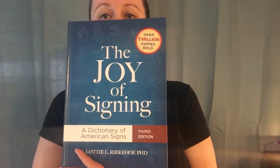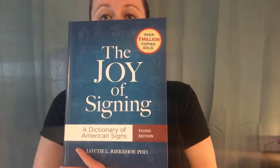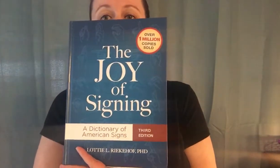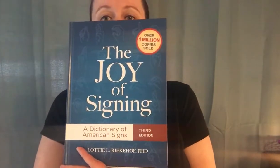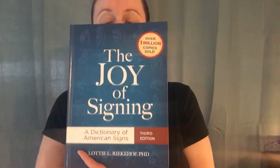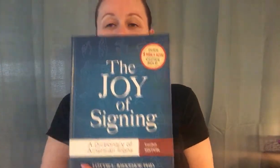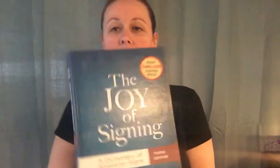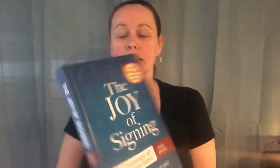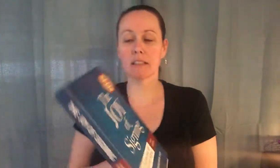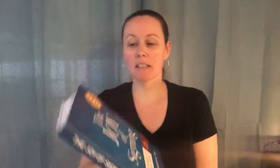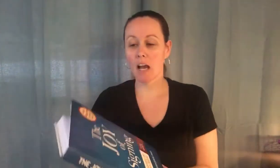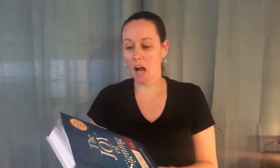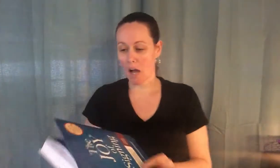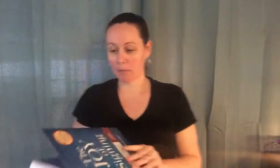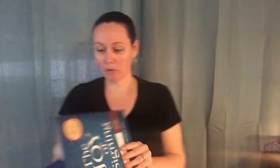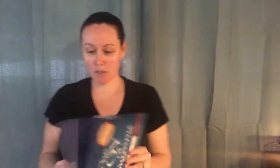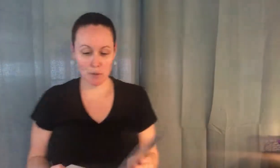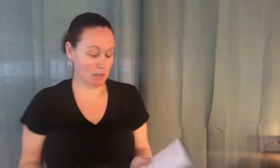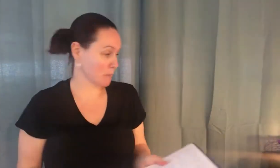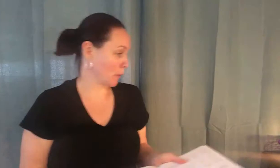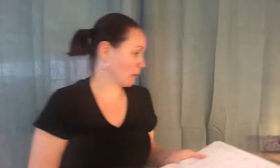You can see it. I'm going to use this book